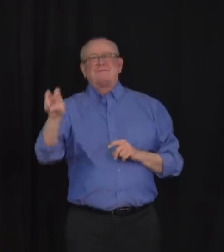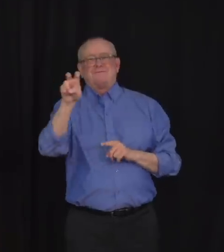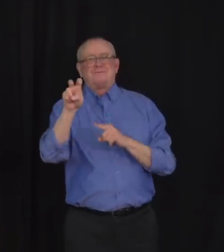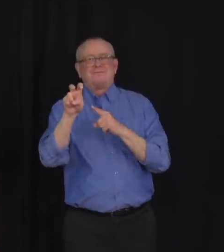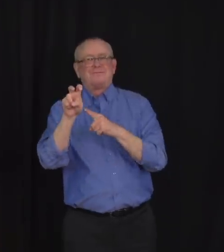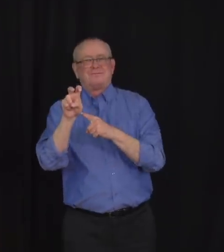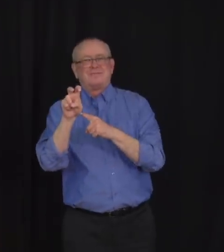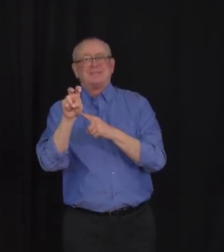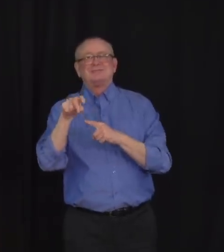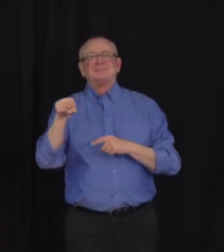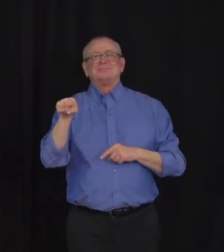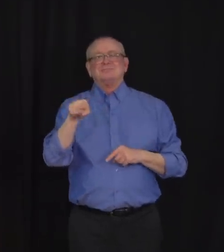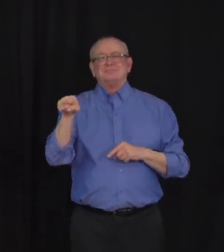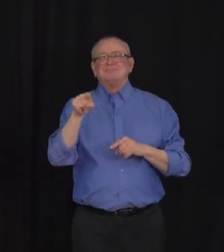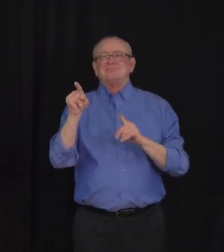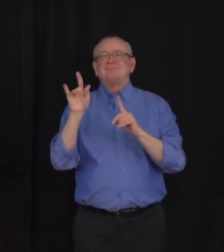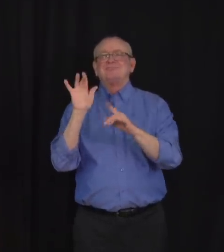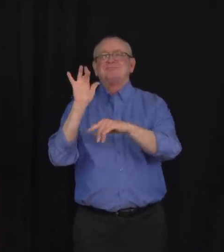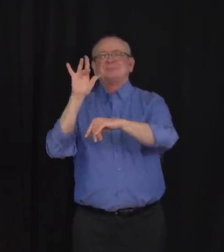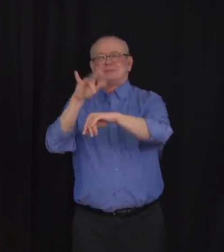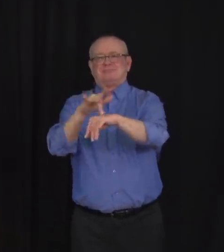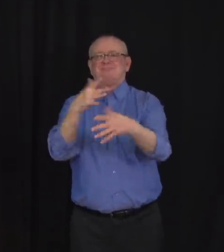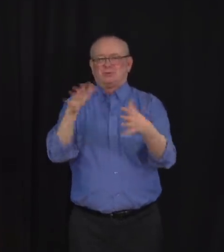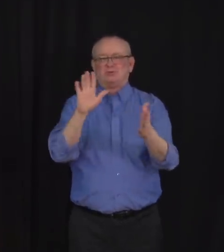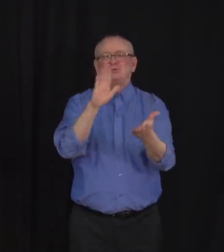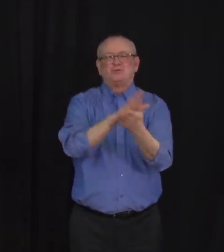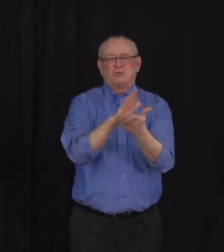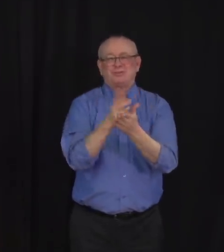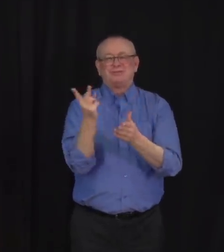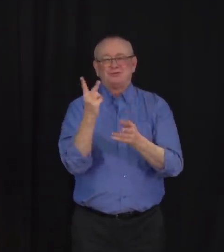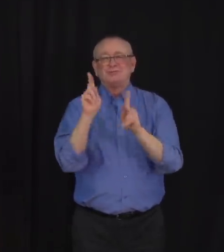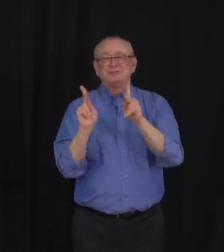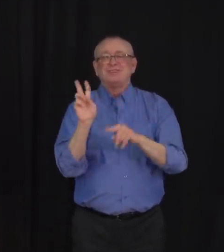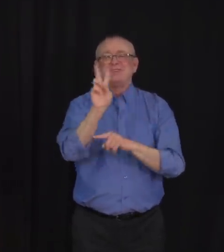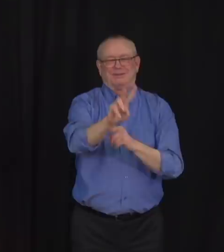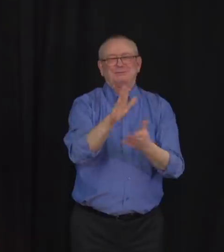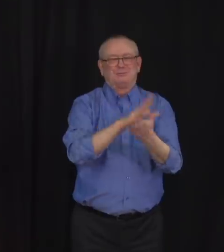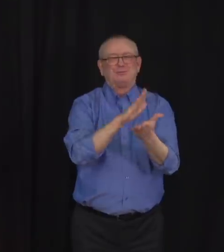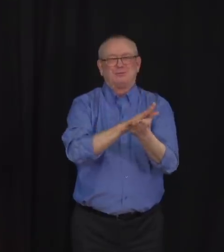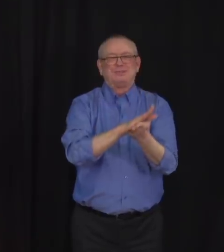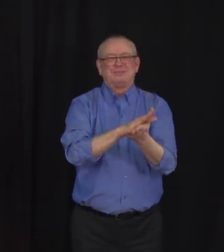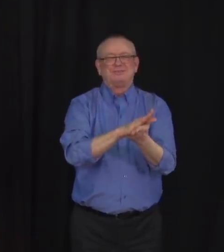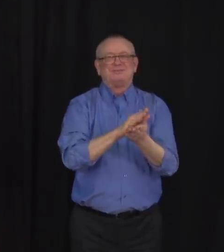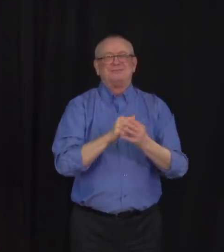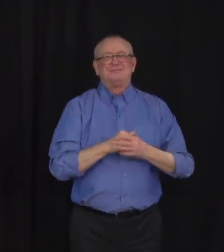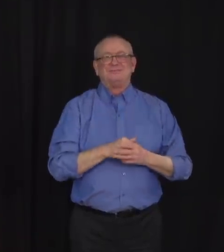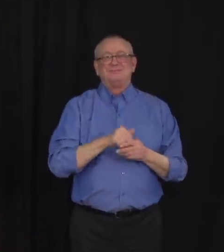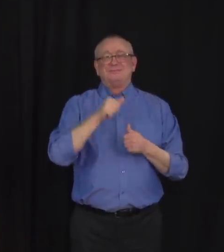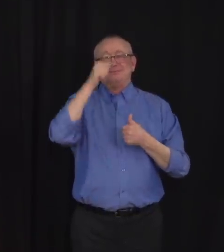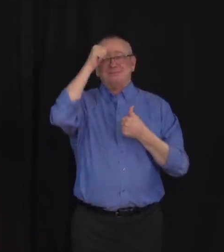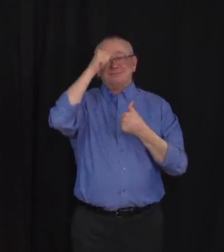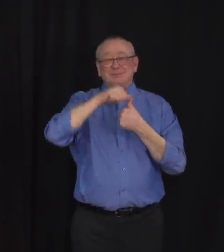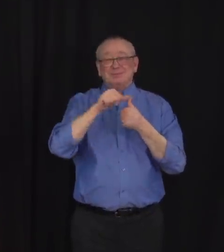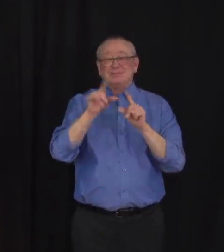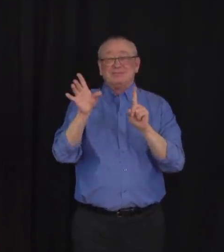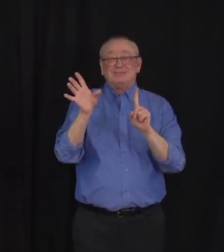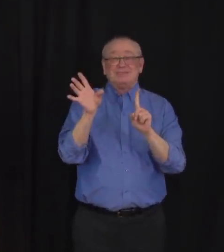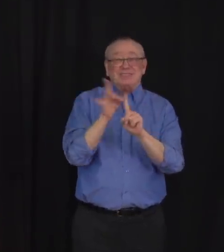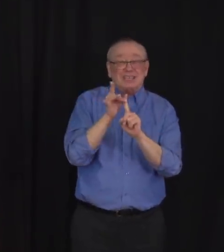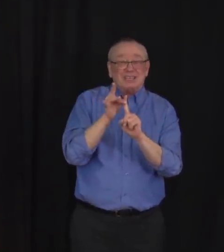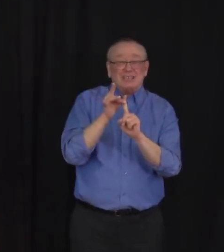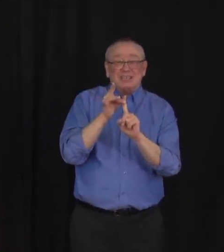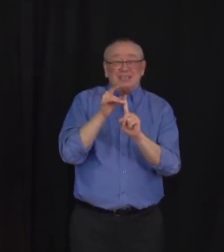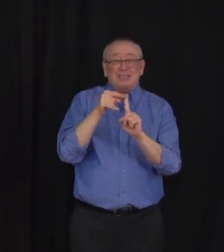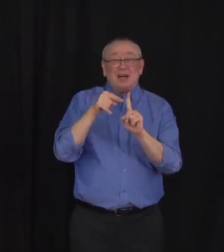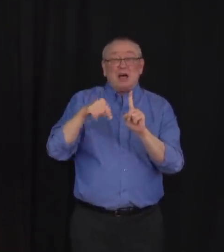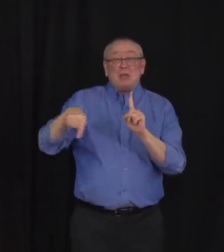zone. As I mentioned in previous updates, these individuals did nothing wrong, and unfortunately, the exposure